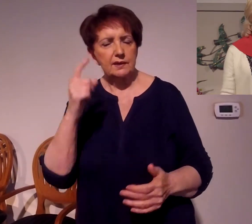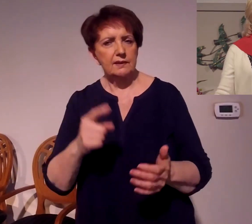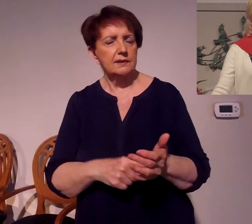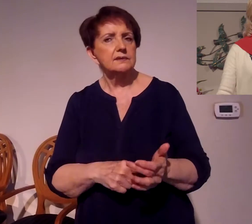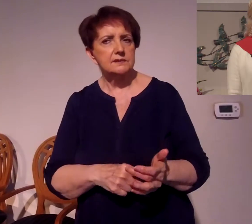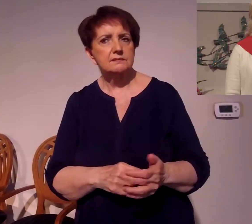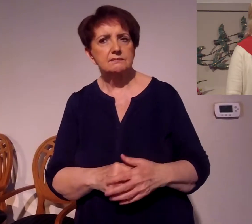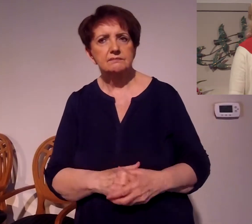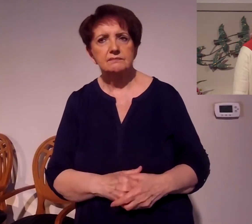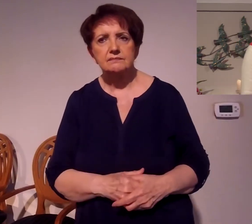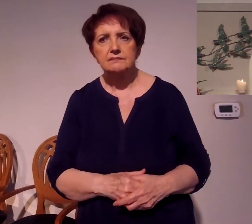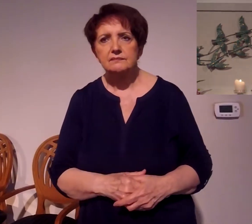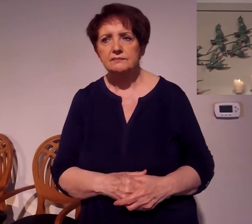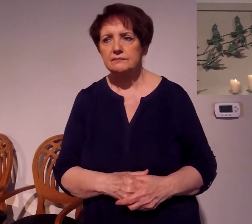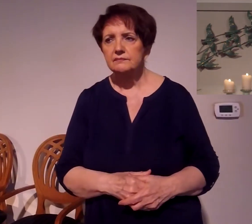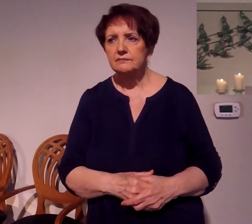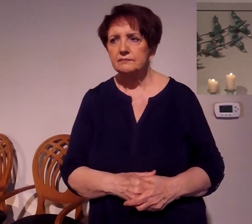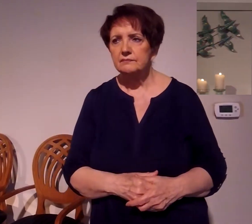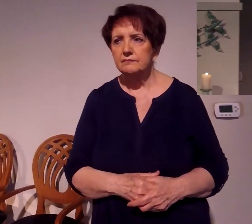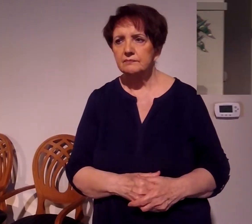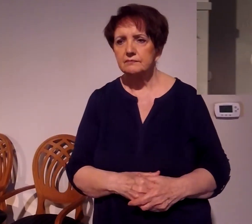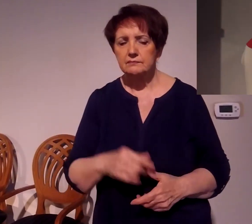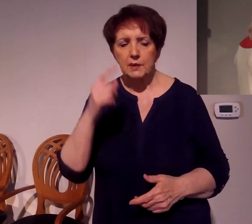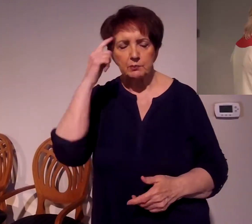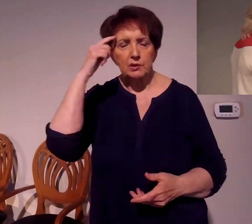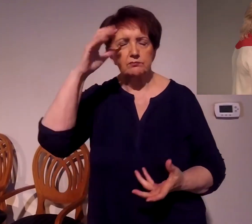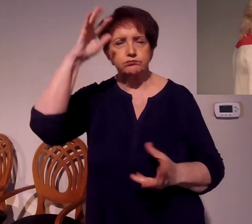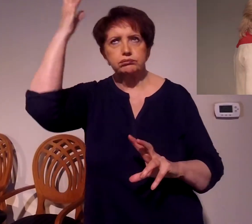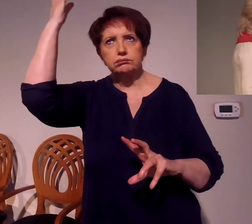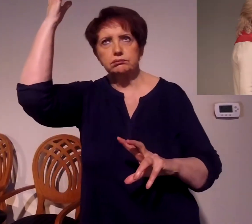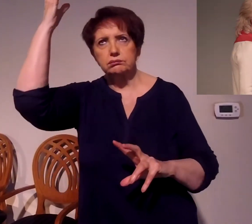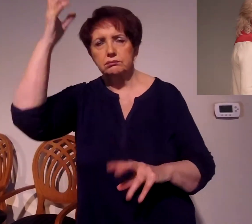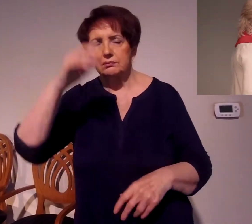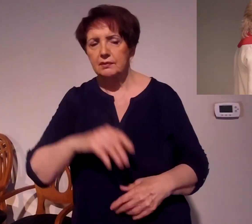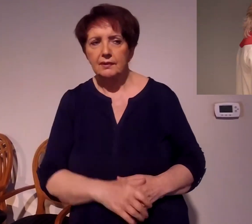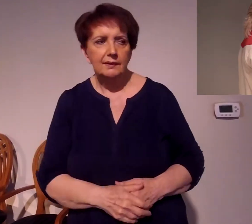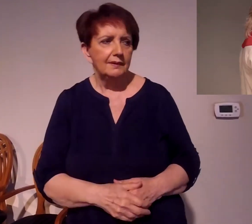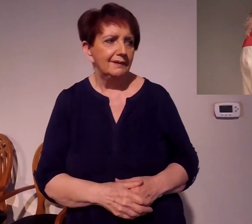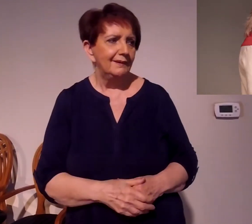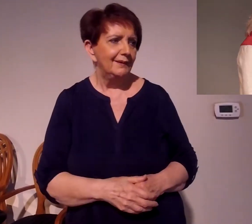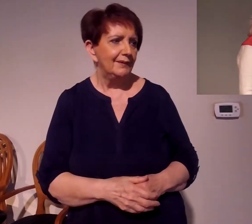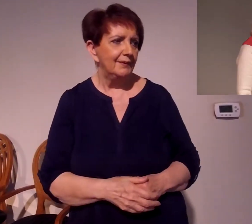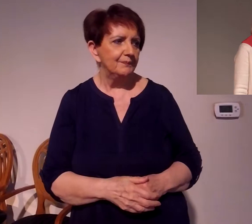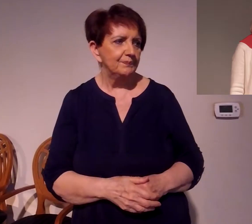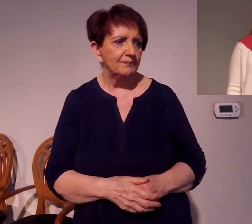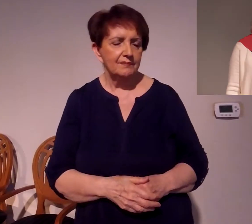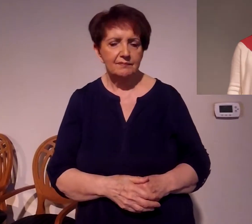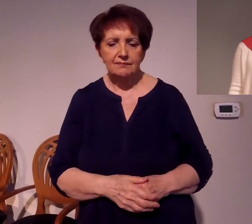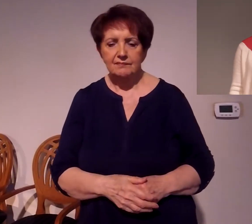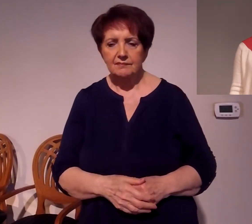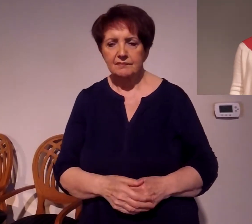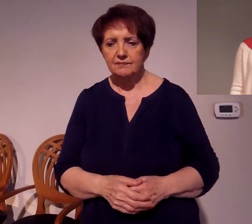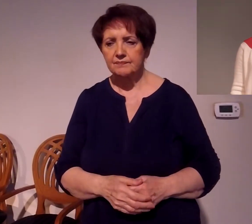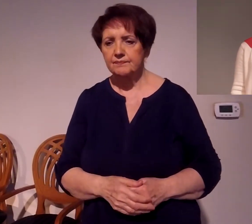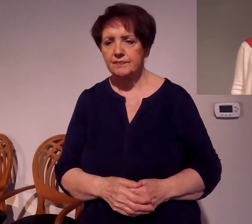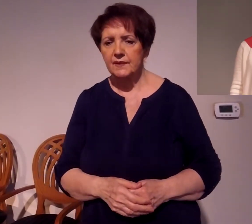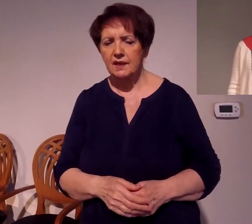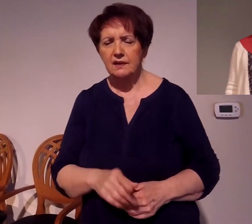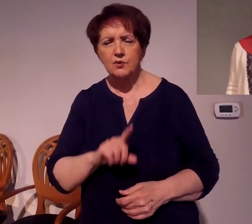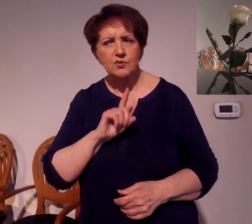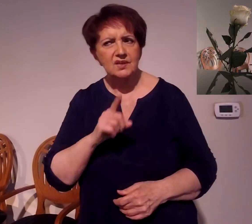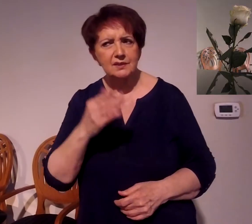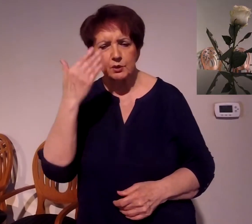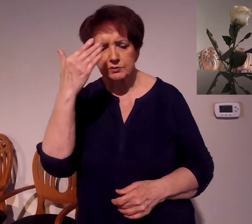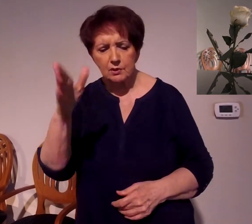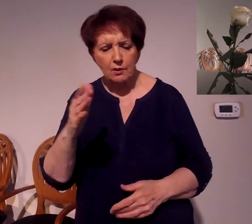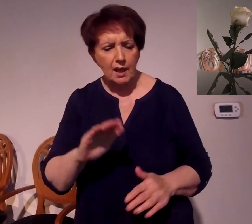Now, I don't know about you, but like right about there, my brain goes on tilt. What? I don't really get that part. I don't really know how